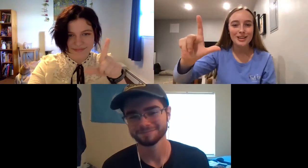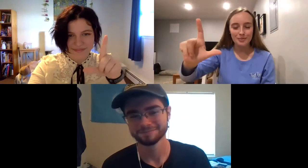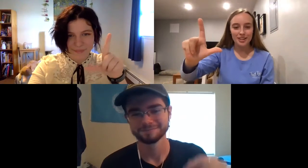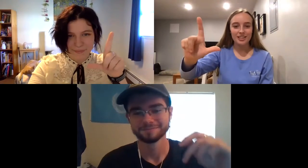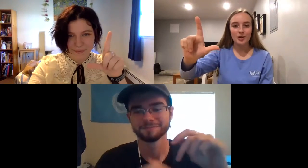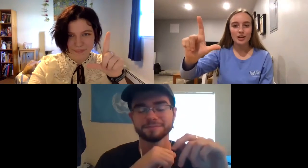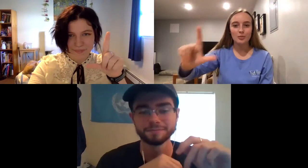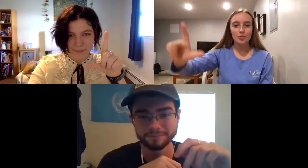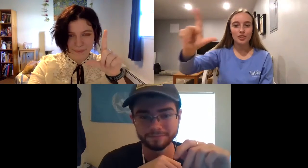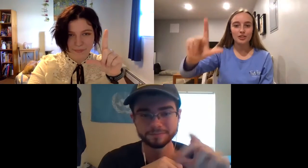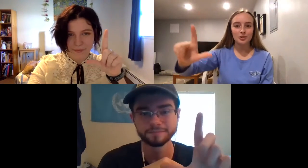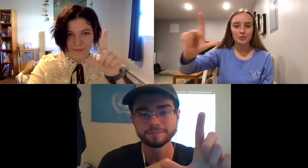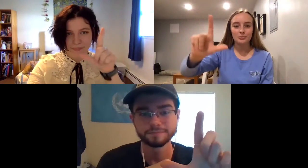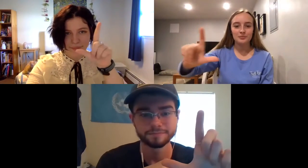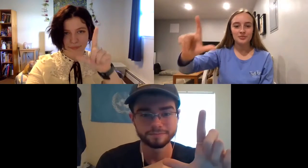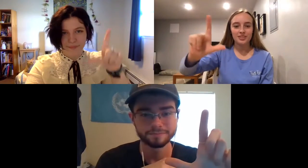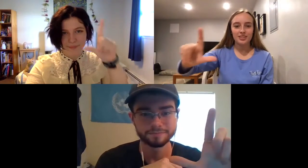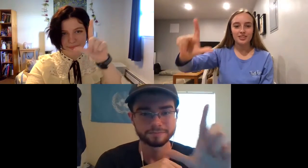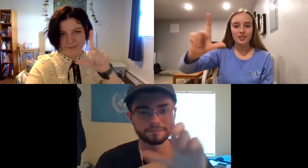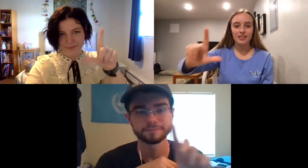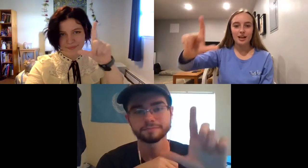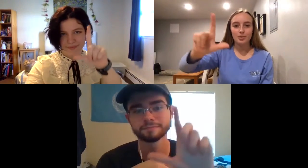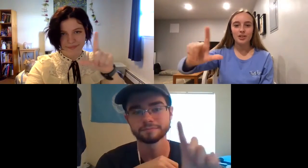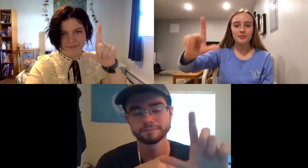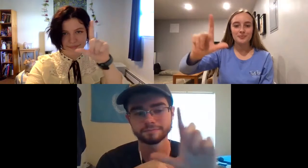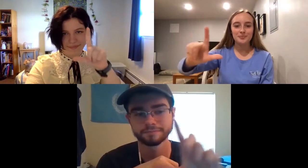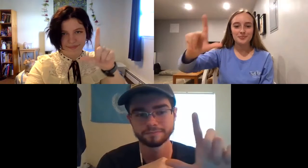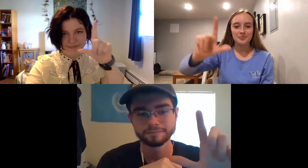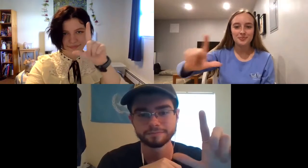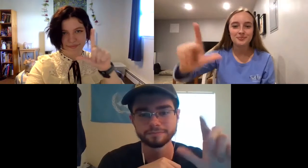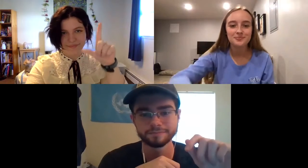letter L, but it's L and you move it in a circle. So yeah, library.